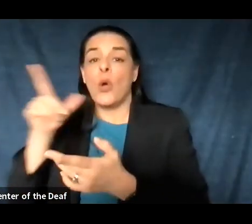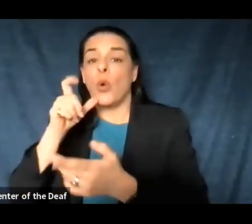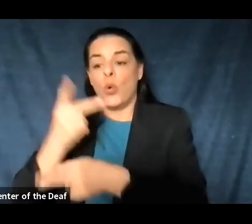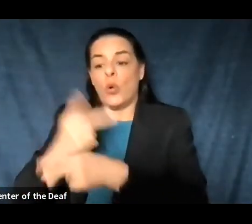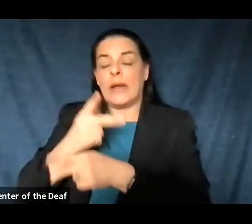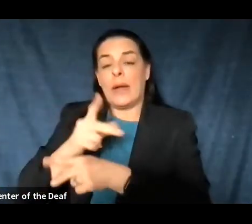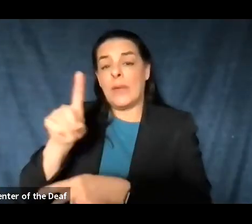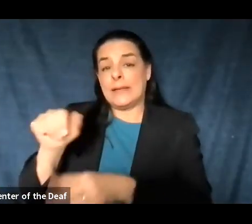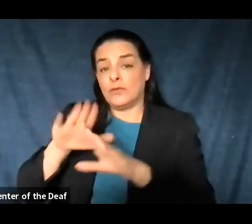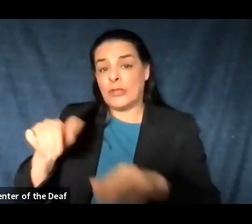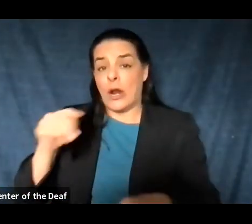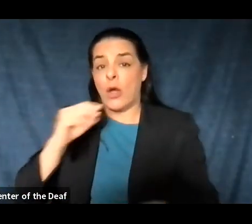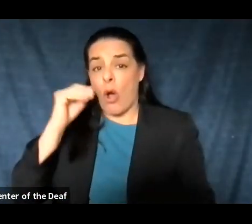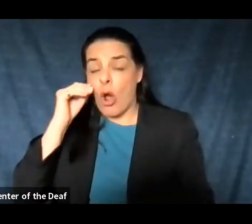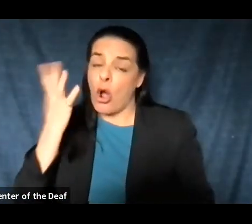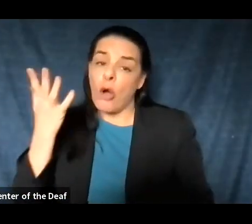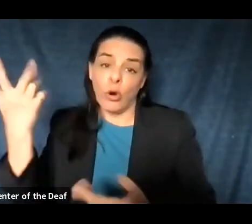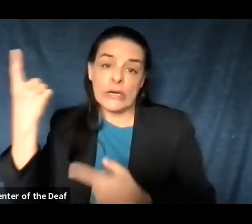that group.